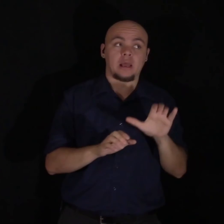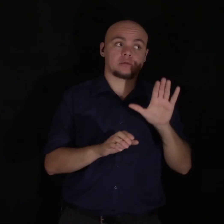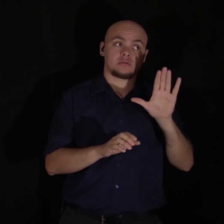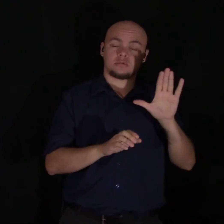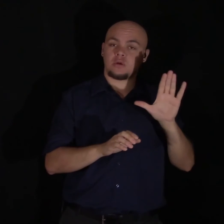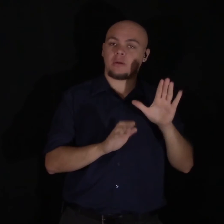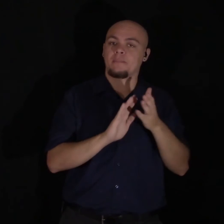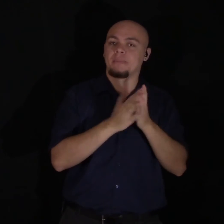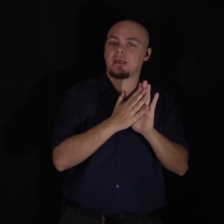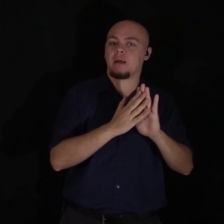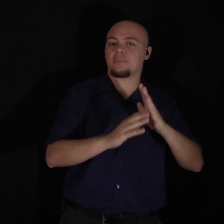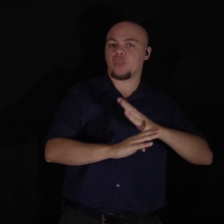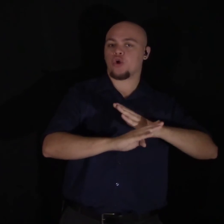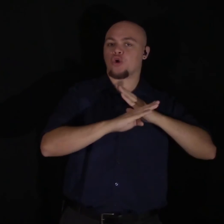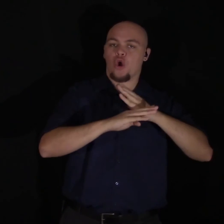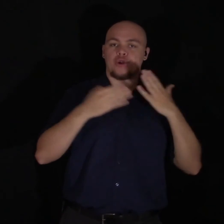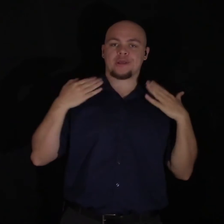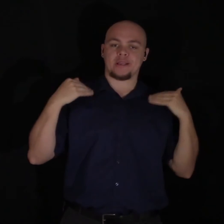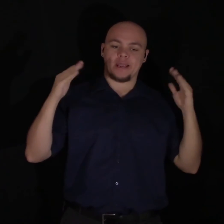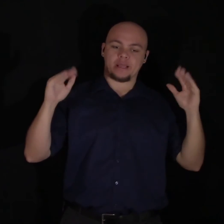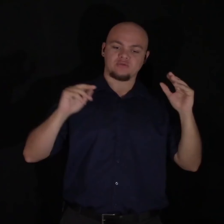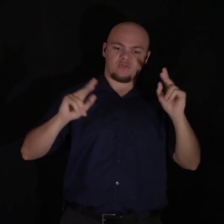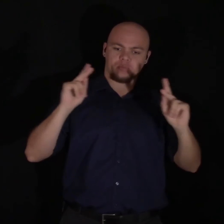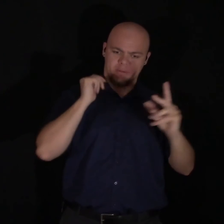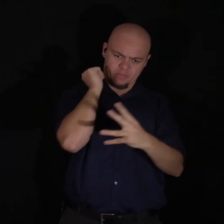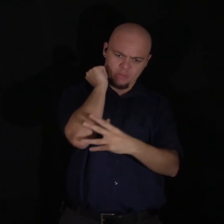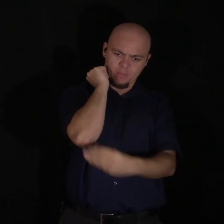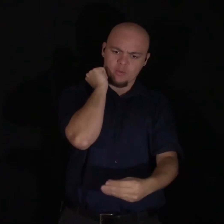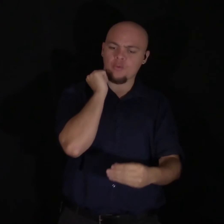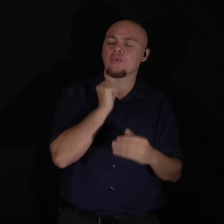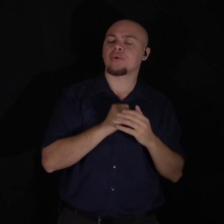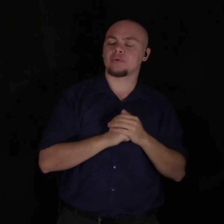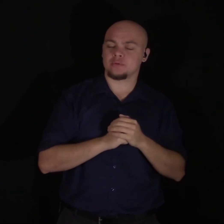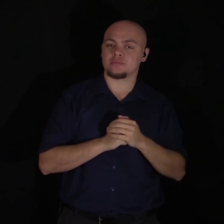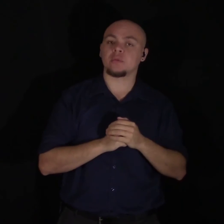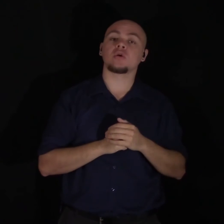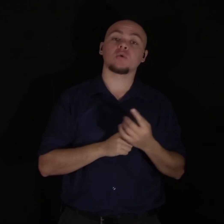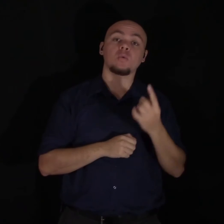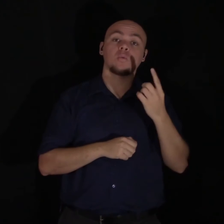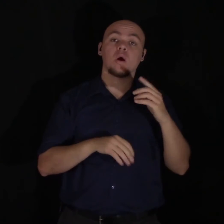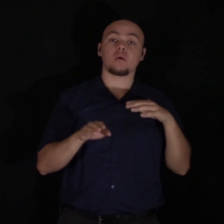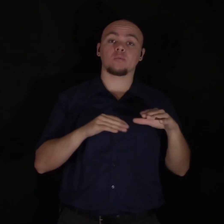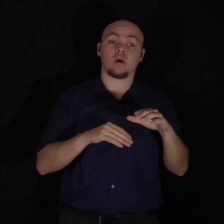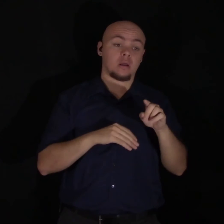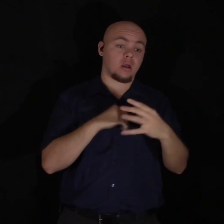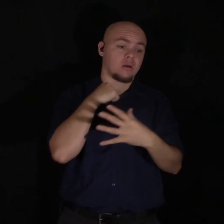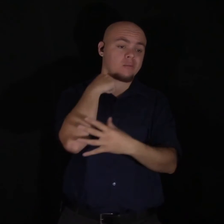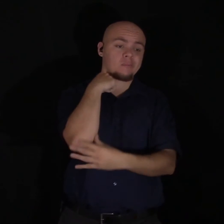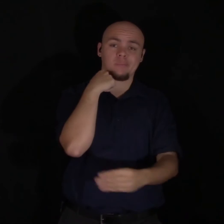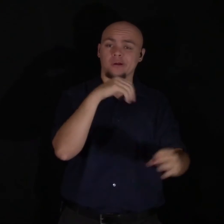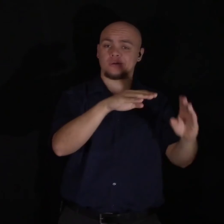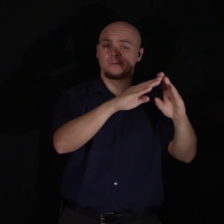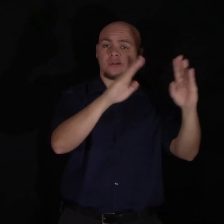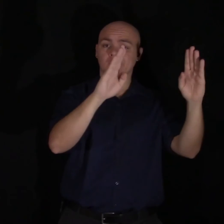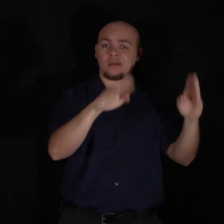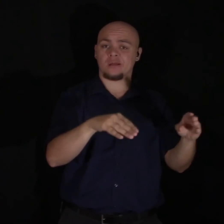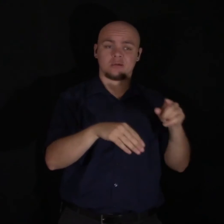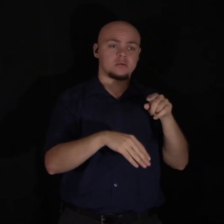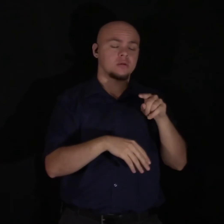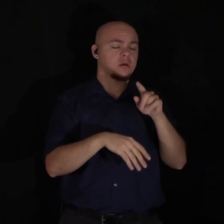guardian angel to the afflicted. During one of their walks a poor cot in the foldings of a veil attracted their notice as